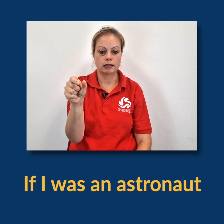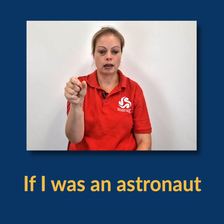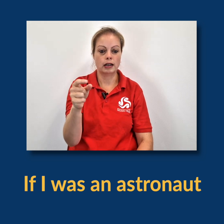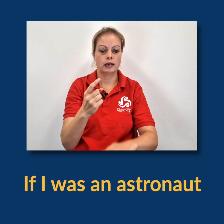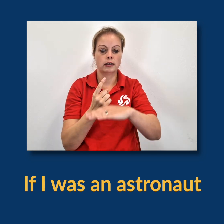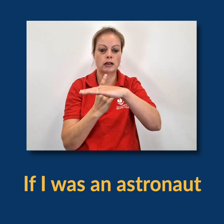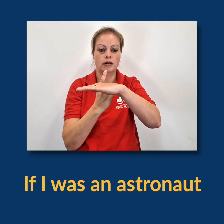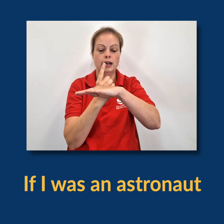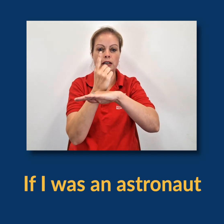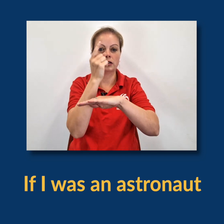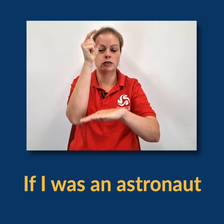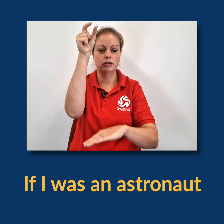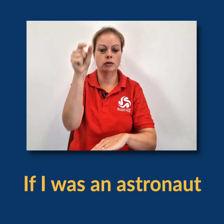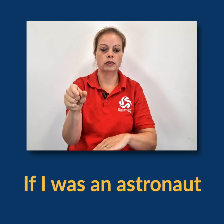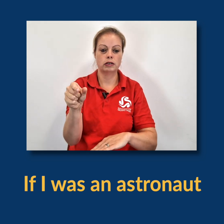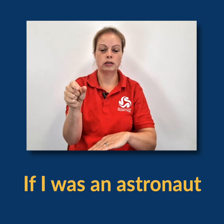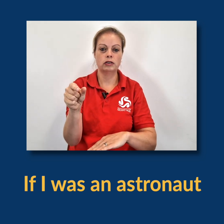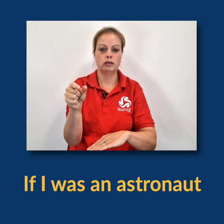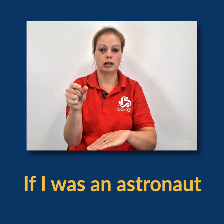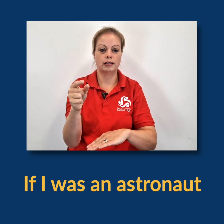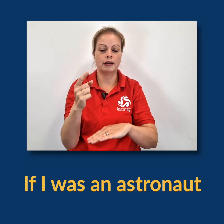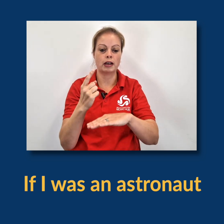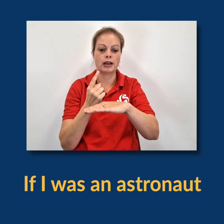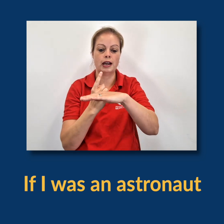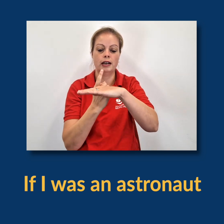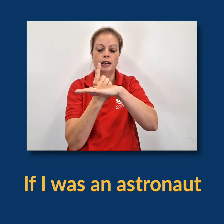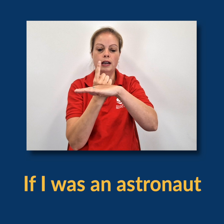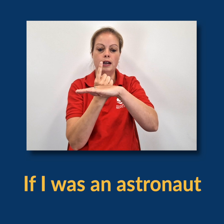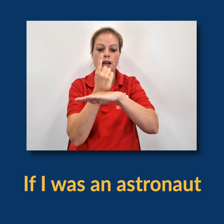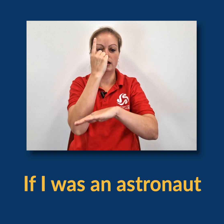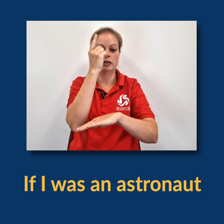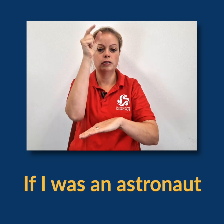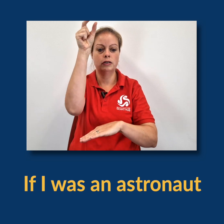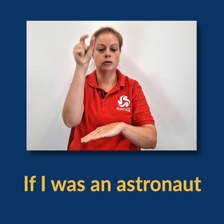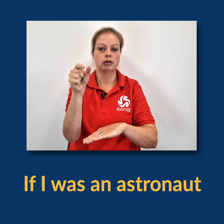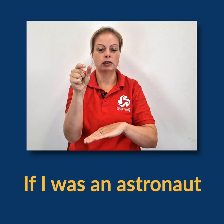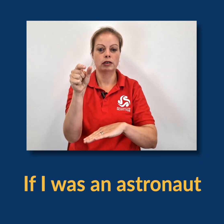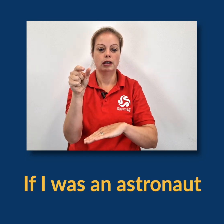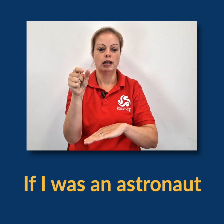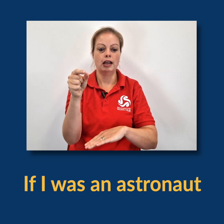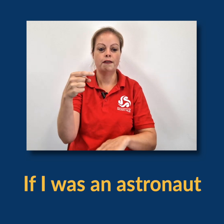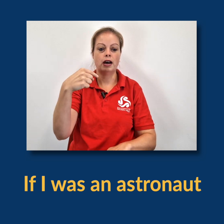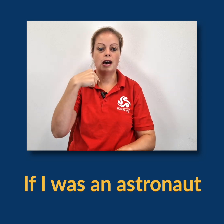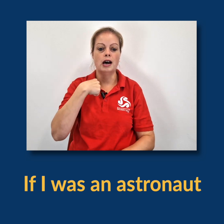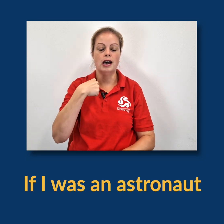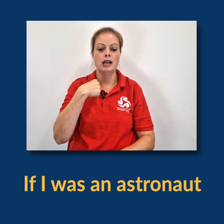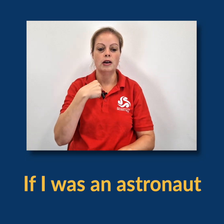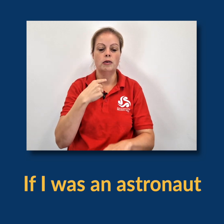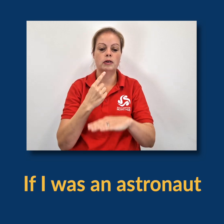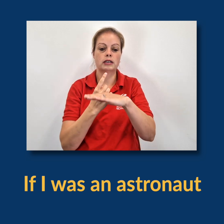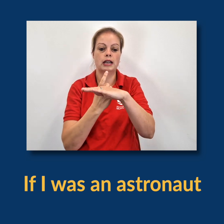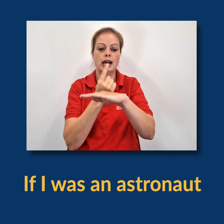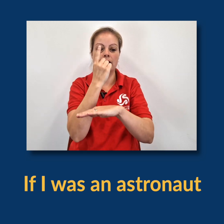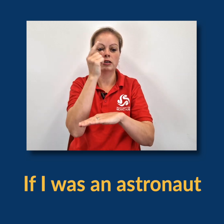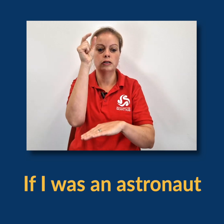sky. So astronaut. Two signs. Have a go again. Astronaut. If I was an